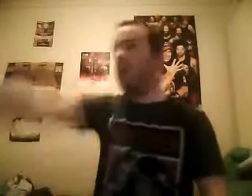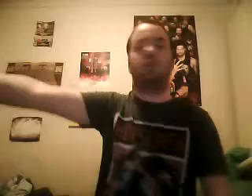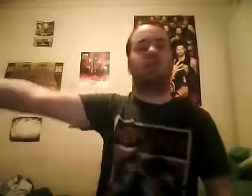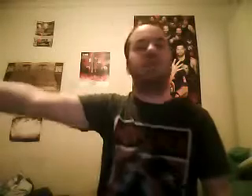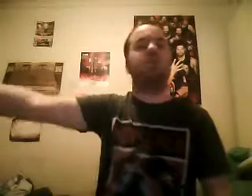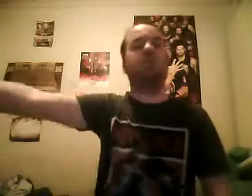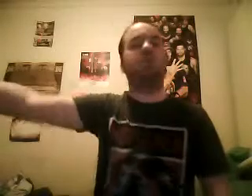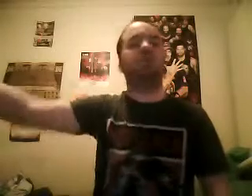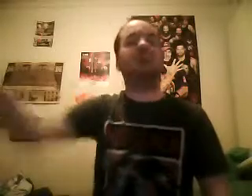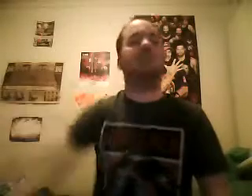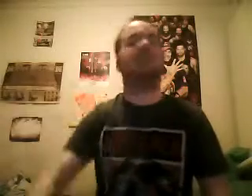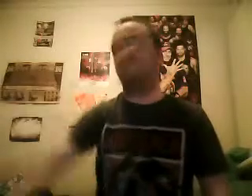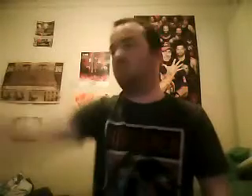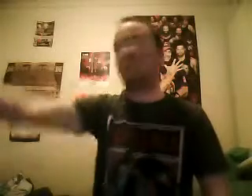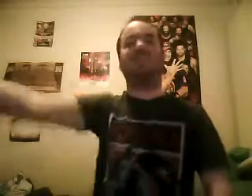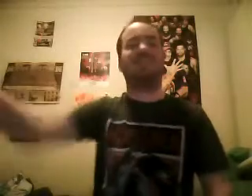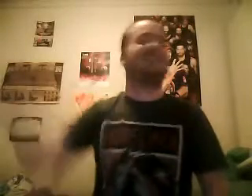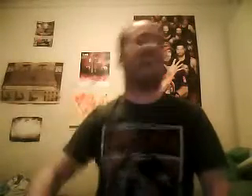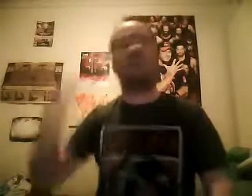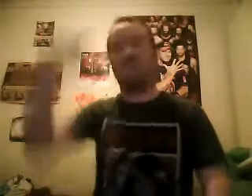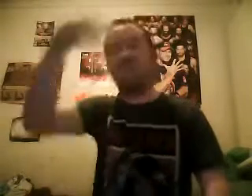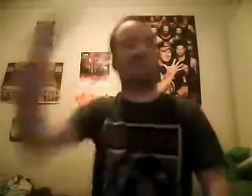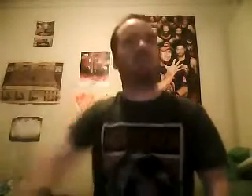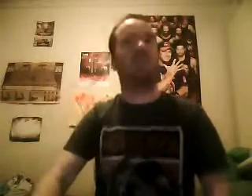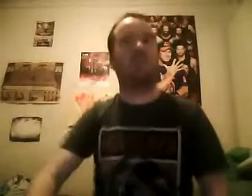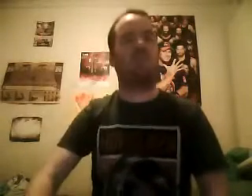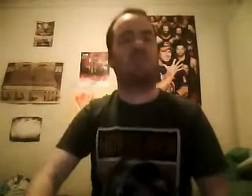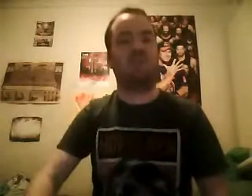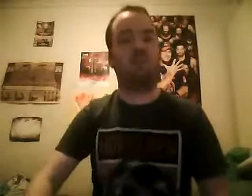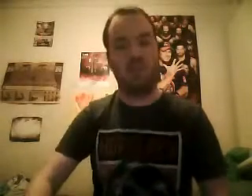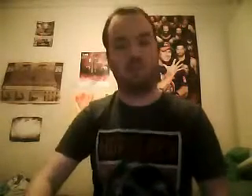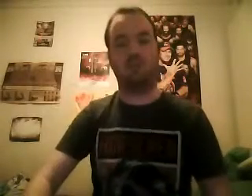Hardcore Championship was basically the same thing as this 24/7